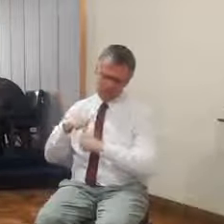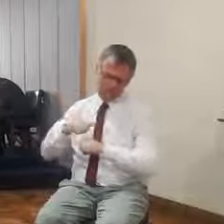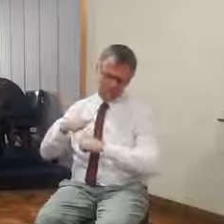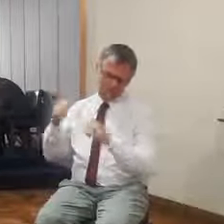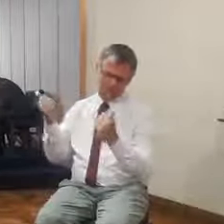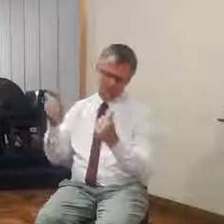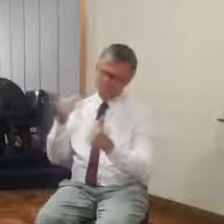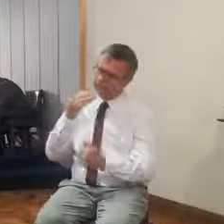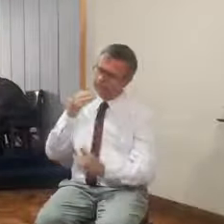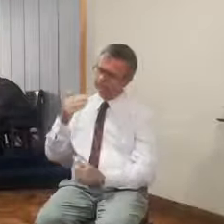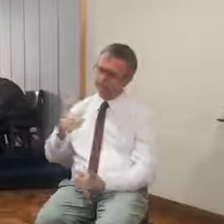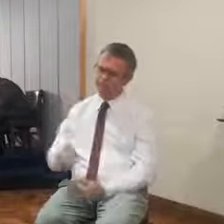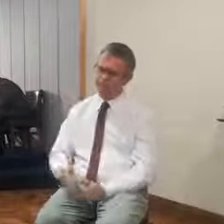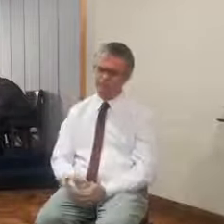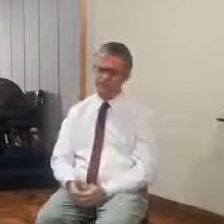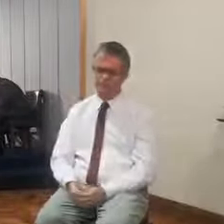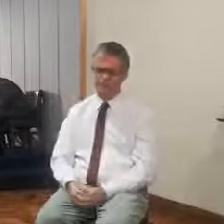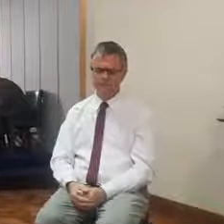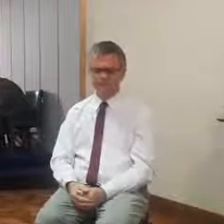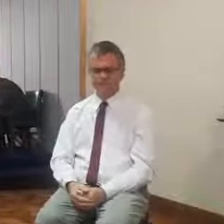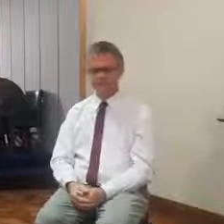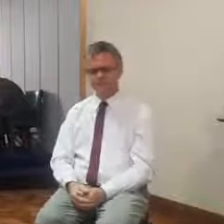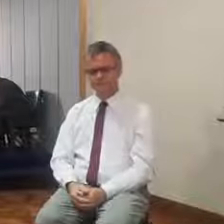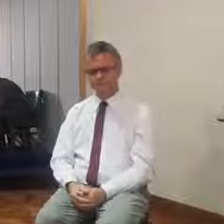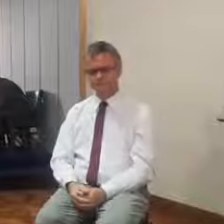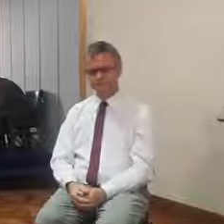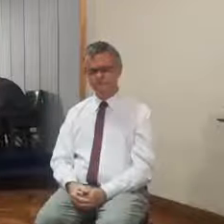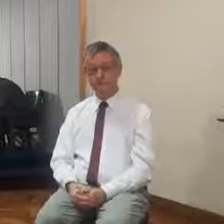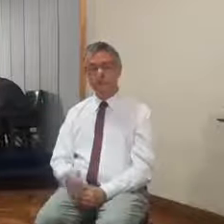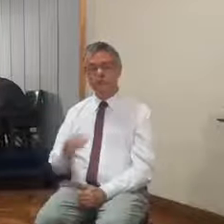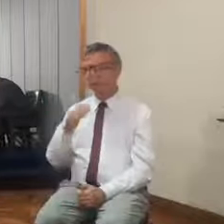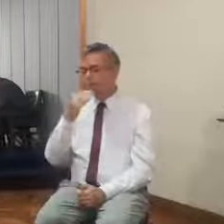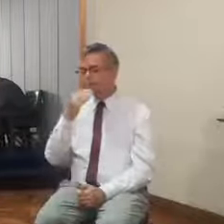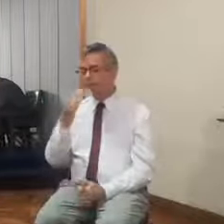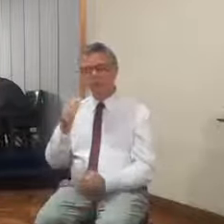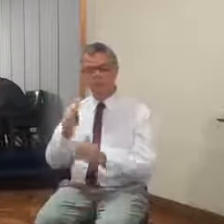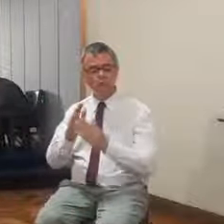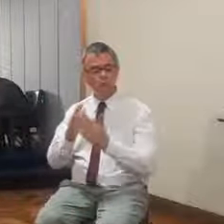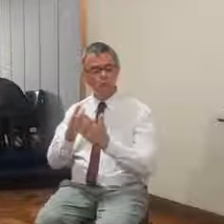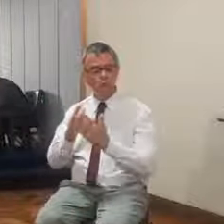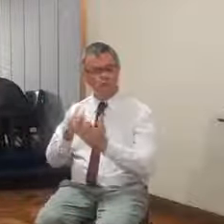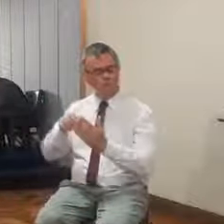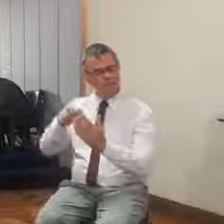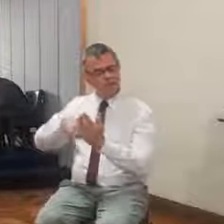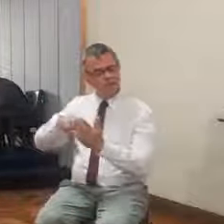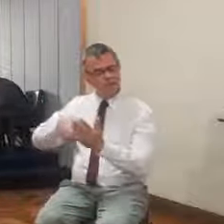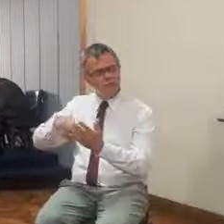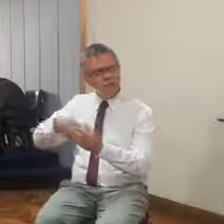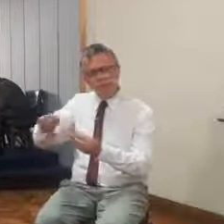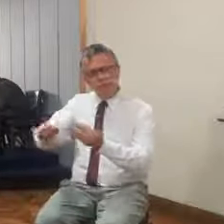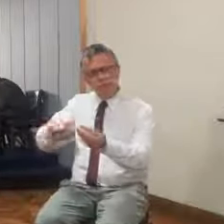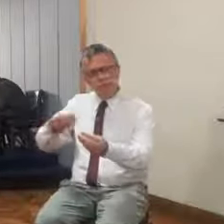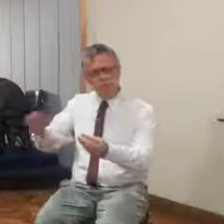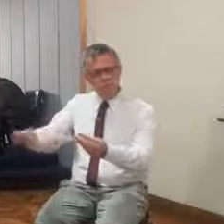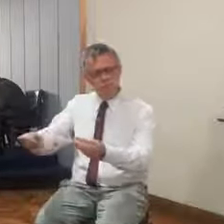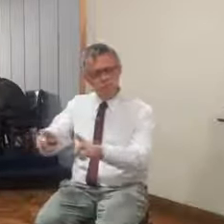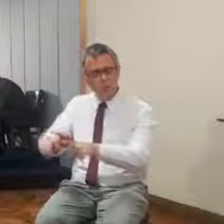us. We thank thee, our gracious God, for literature in this place and the workshop, Lord, which holds